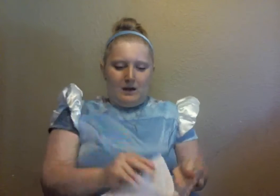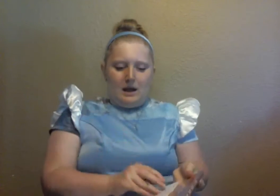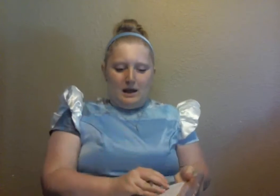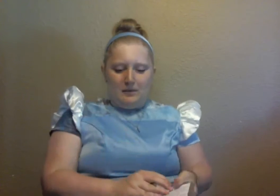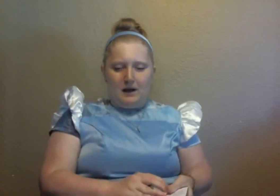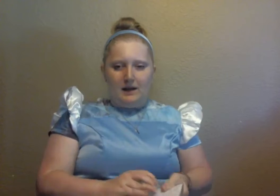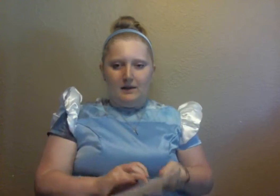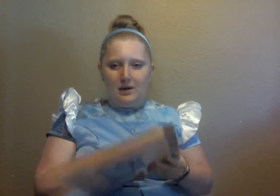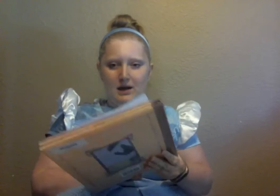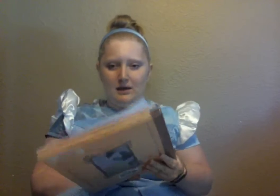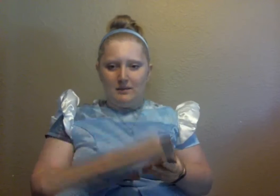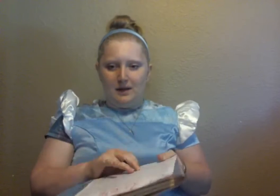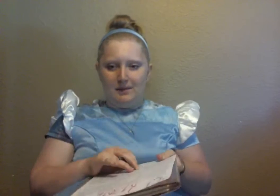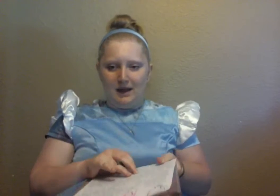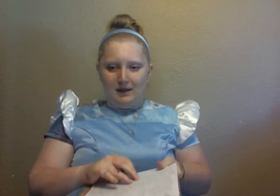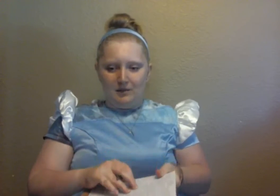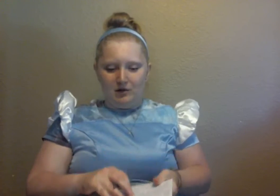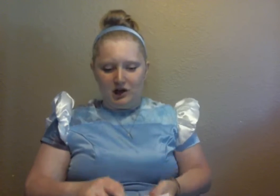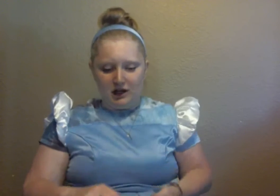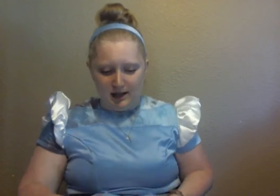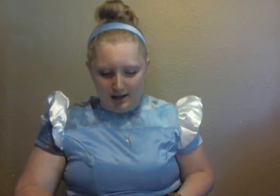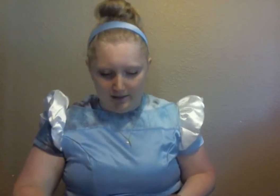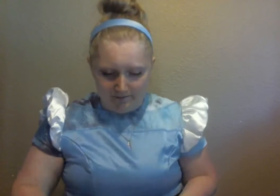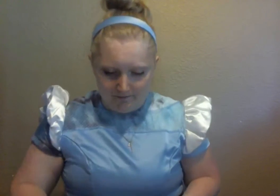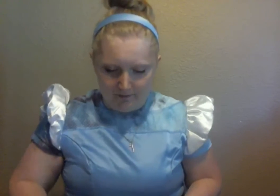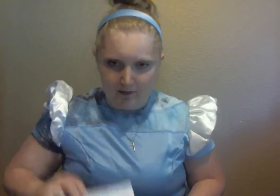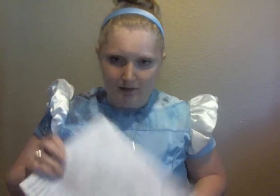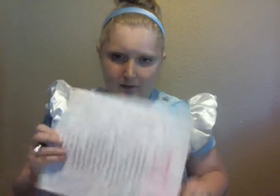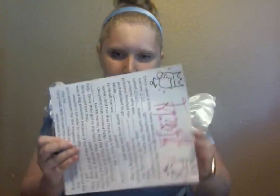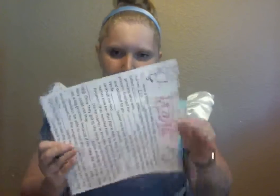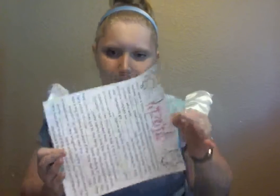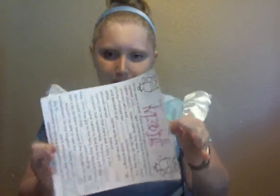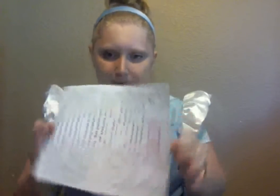And I'm writing them on my Mad Lib sheet here.